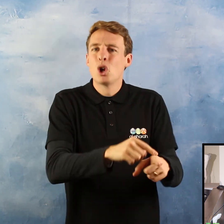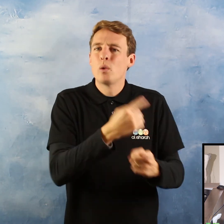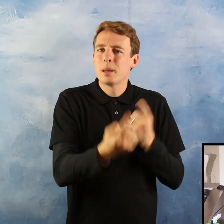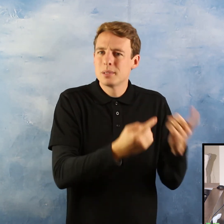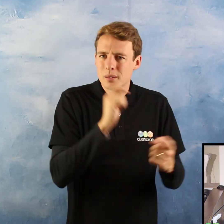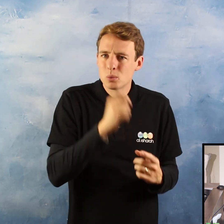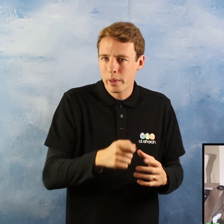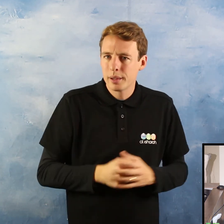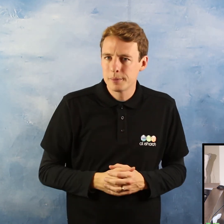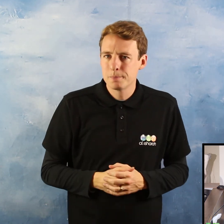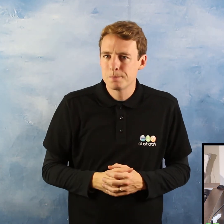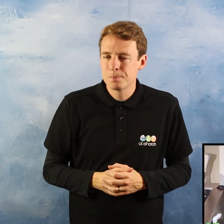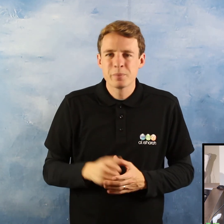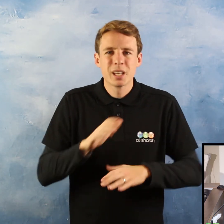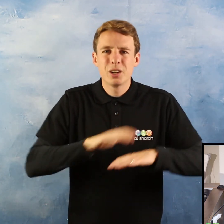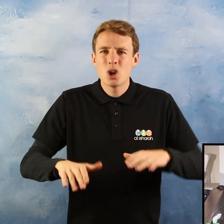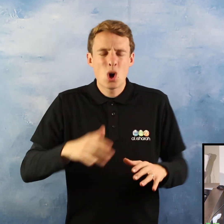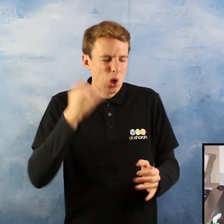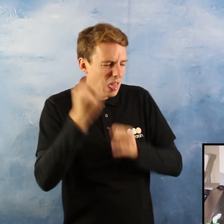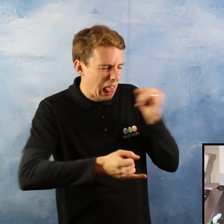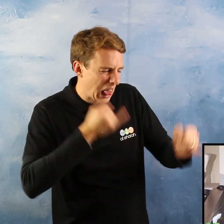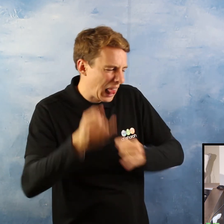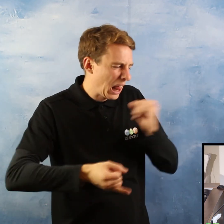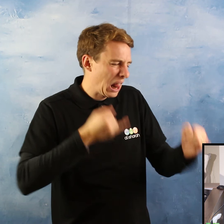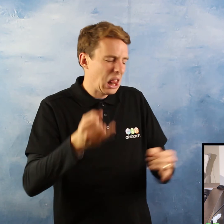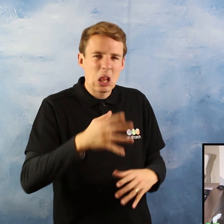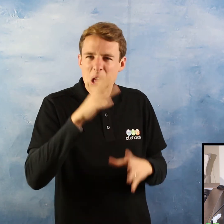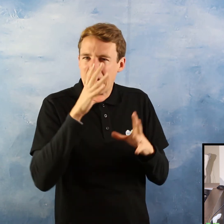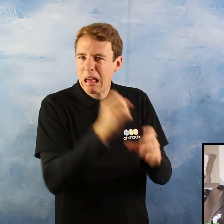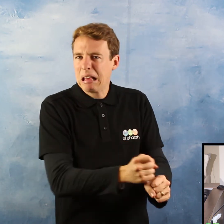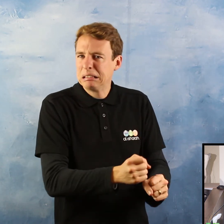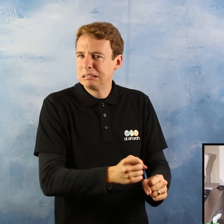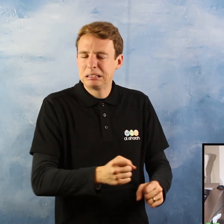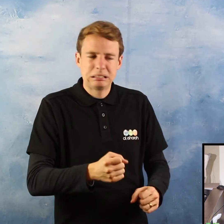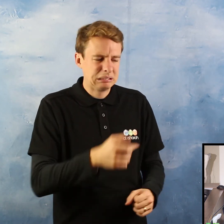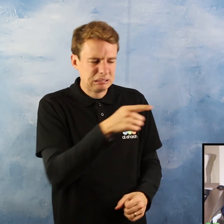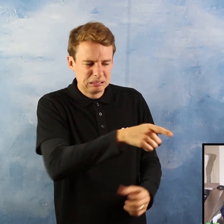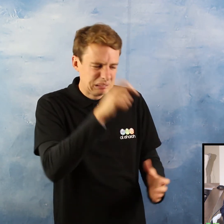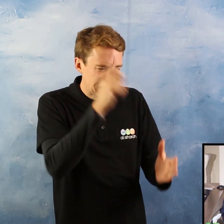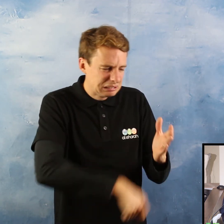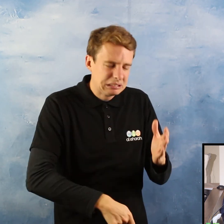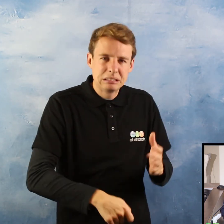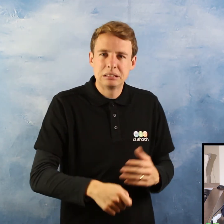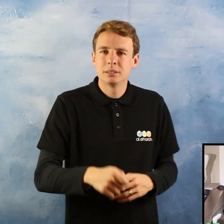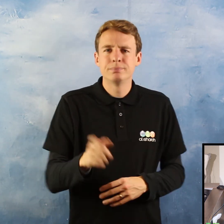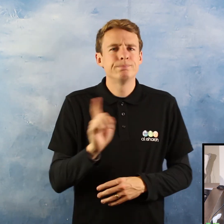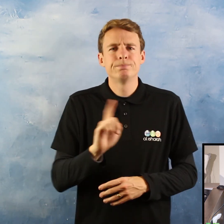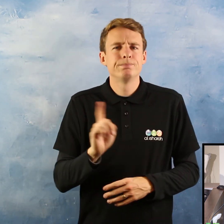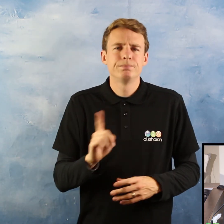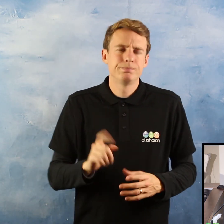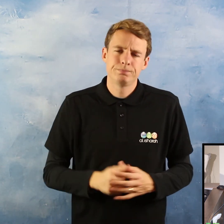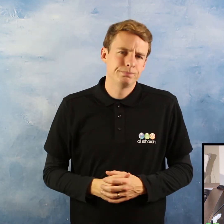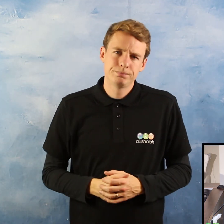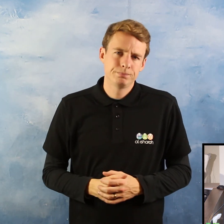evidence for that. Rather than criticizing, condemning, hating, all those things. In Muslim countries as well,